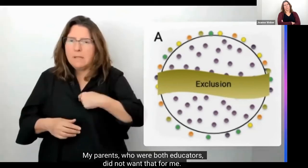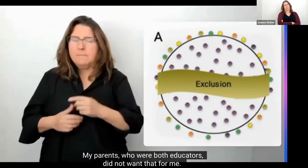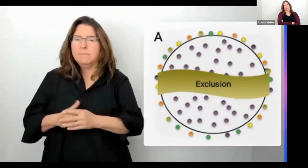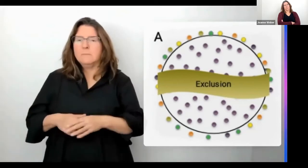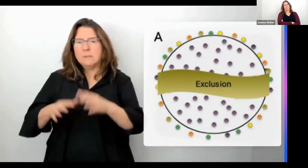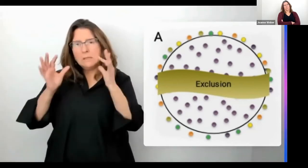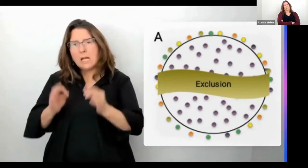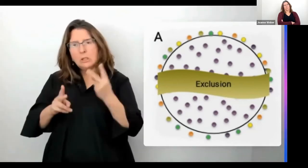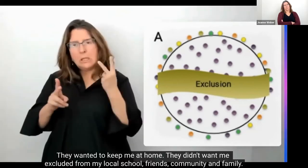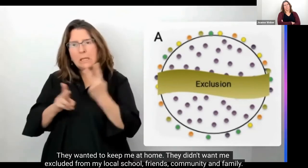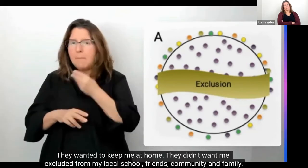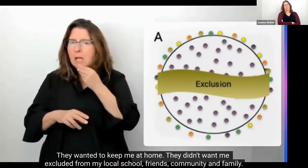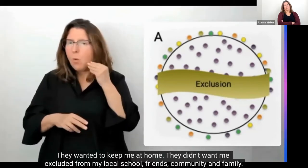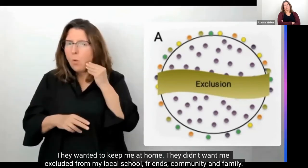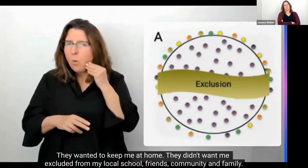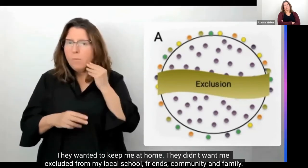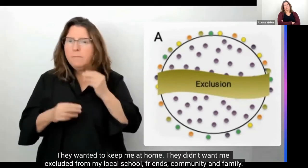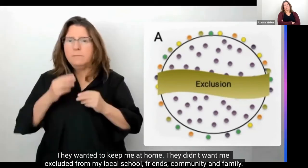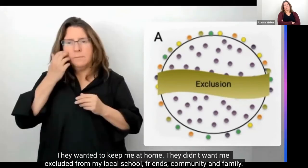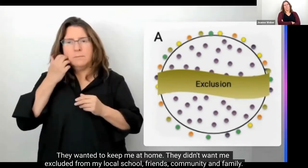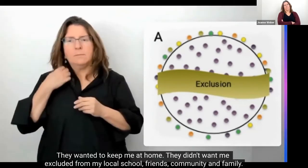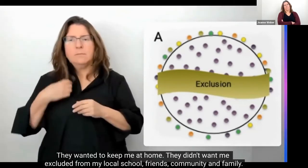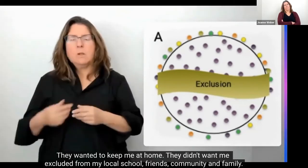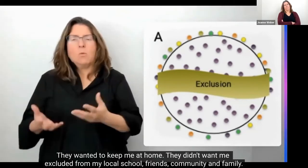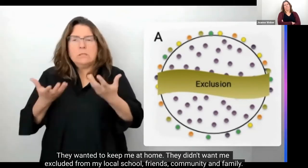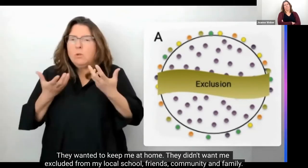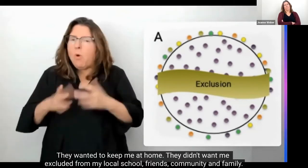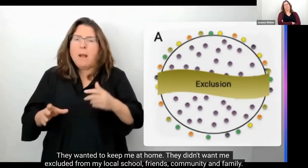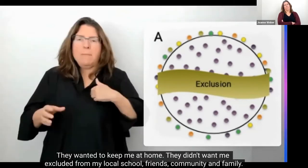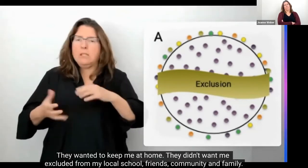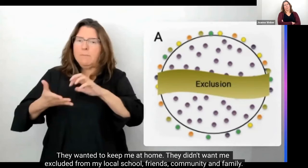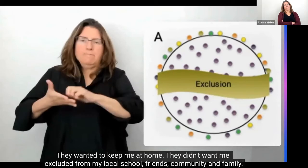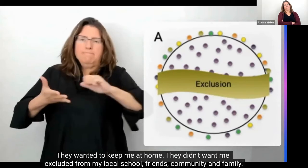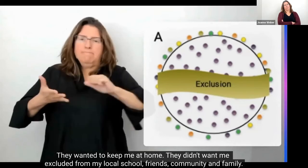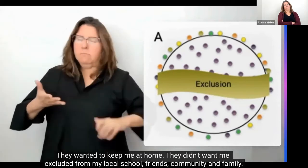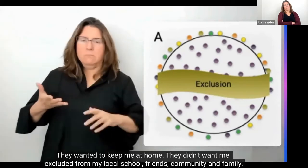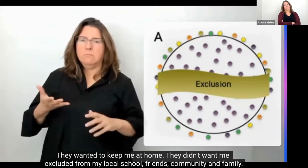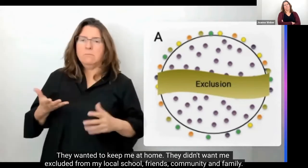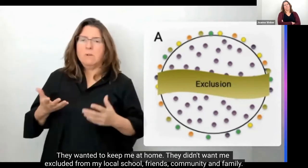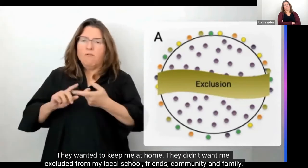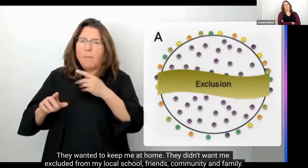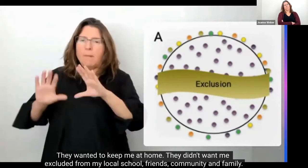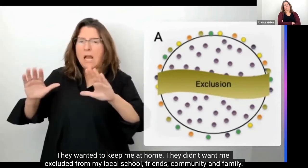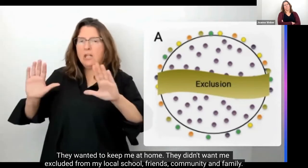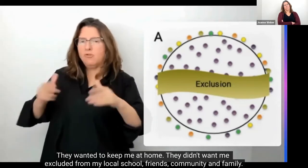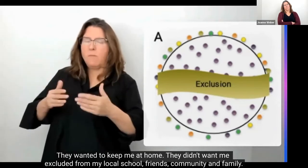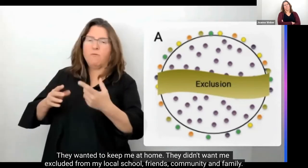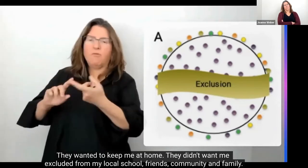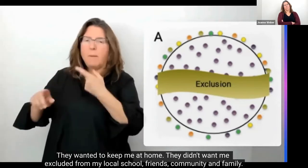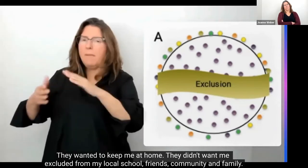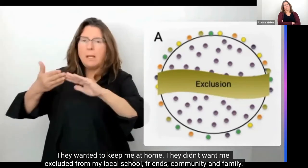that for me. They wanted to keep me at home. They didn't want me excluded from my local